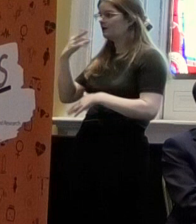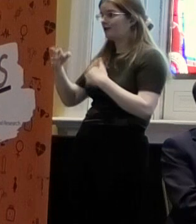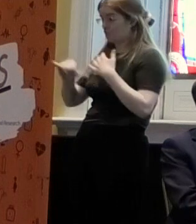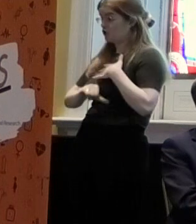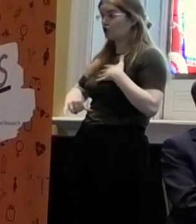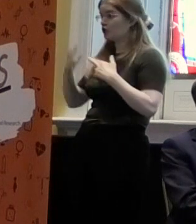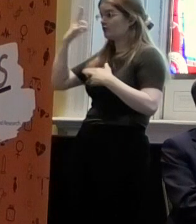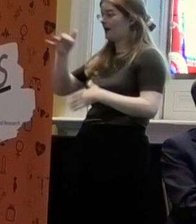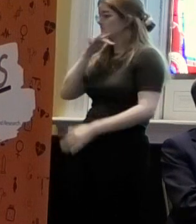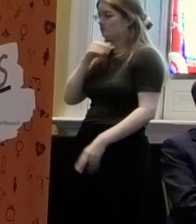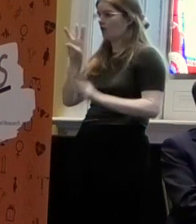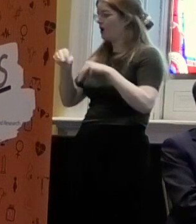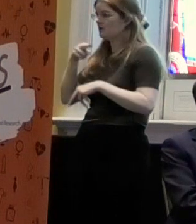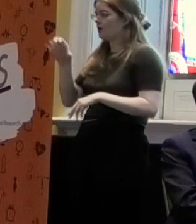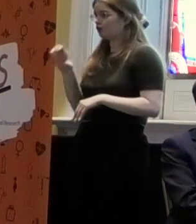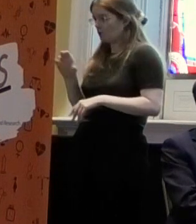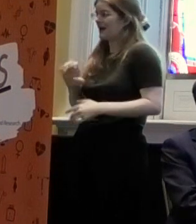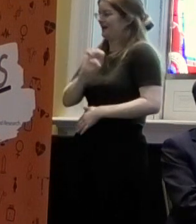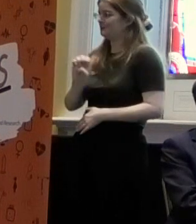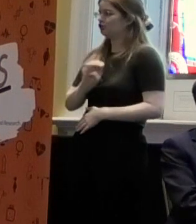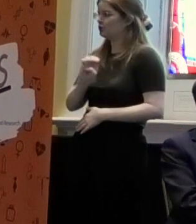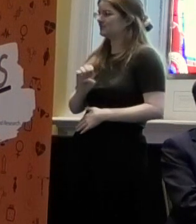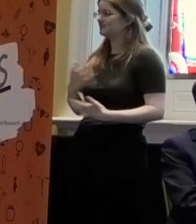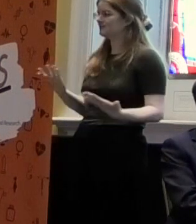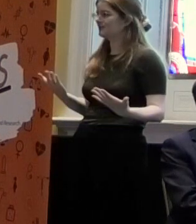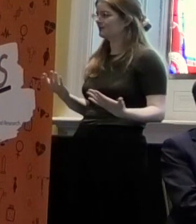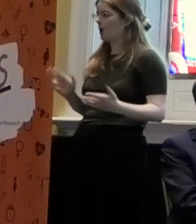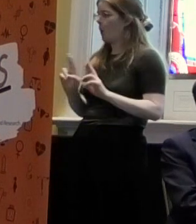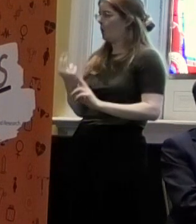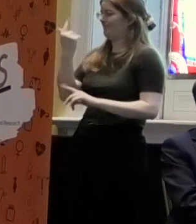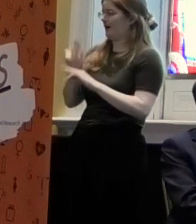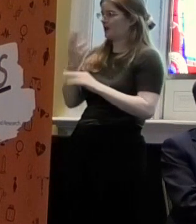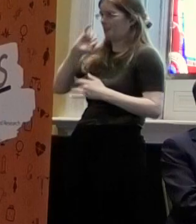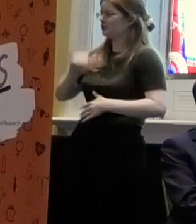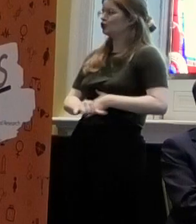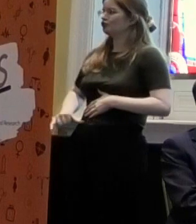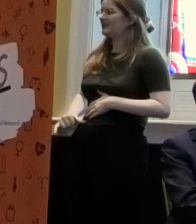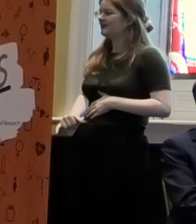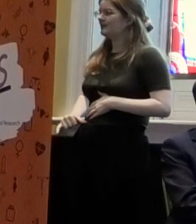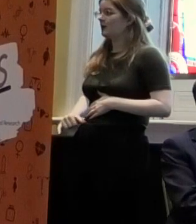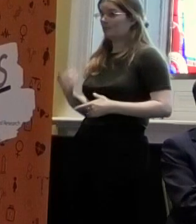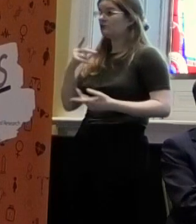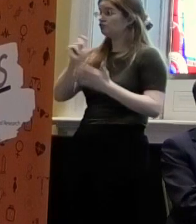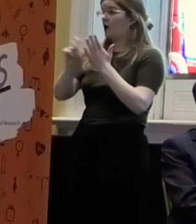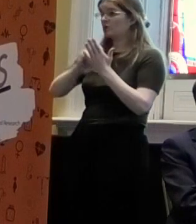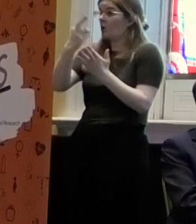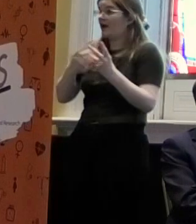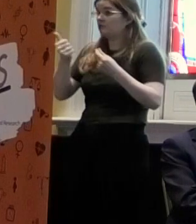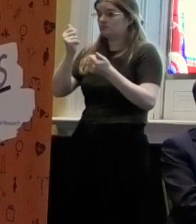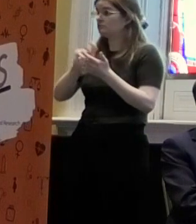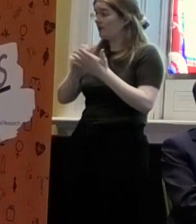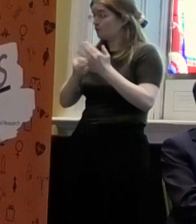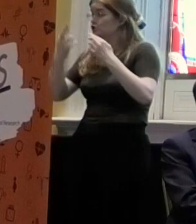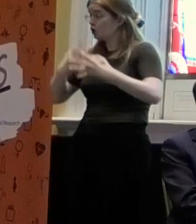was, you know, at that time a case report, and maybe we moved on and nobody really thought any more about